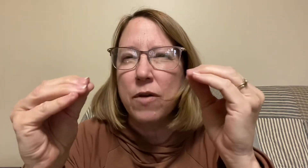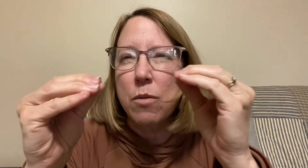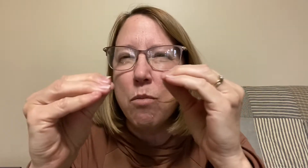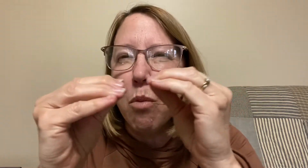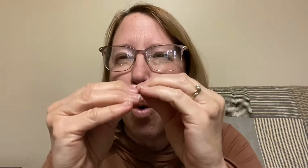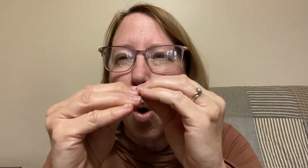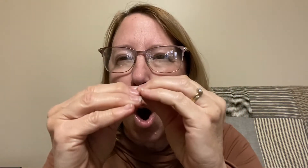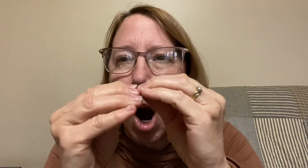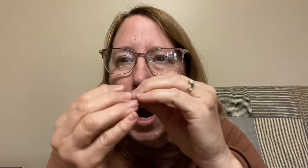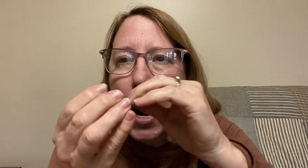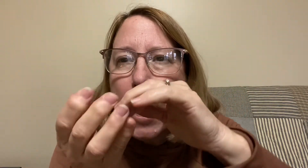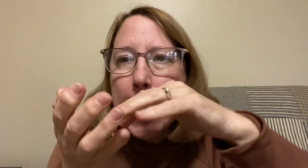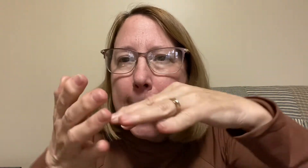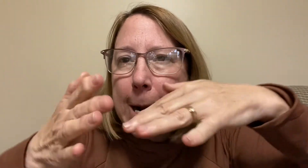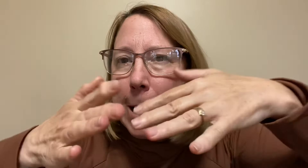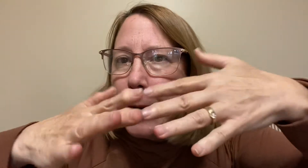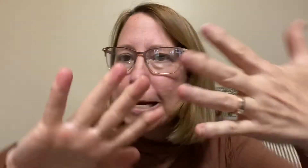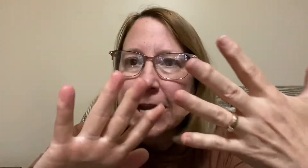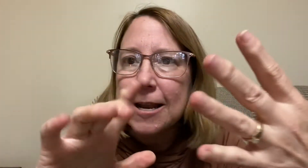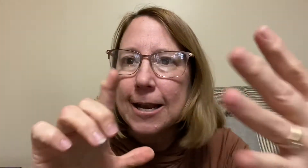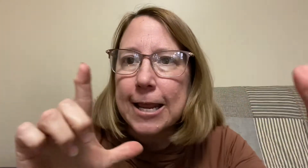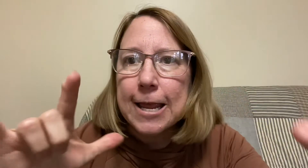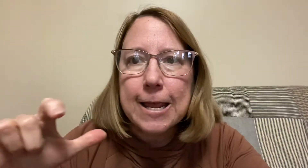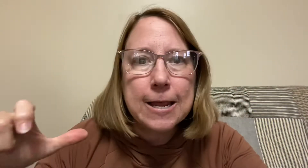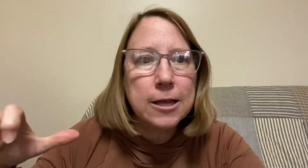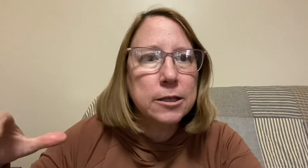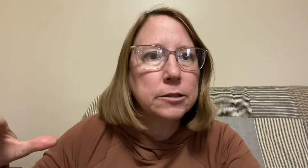were no match for such